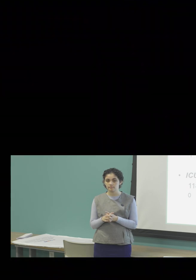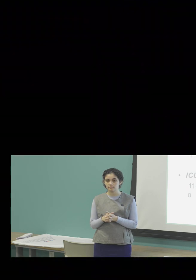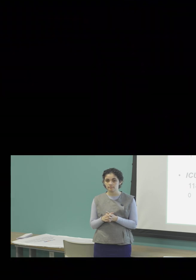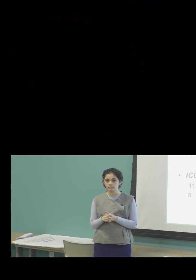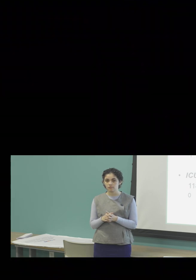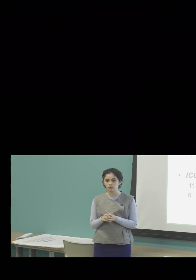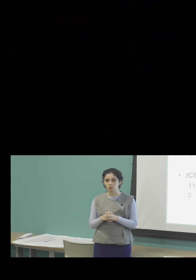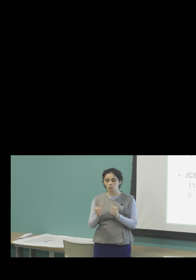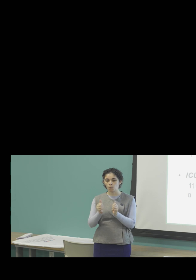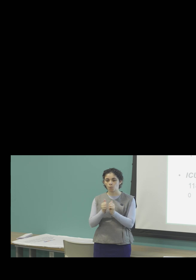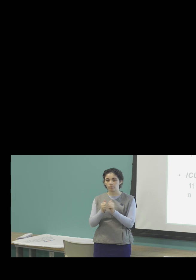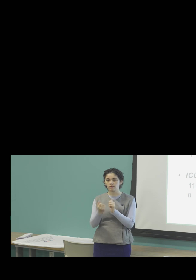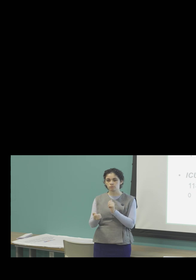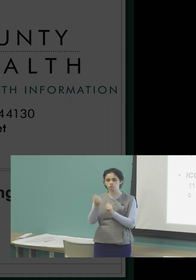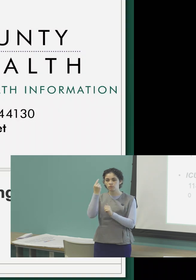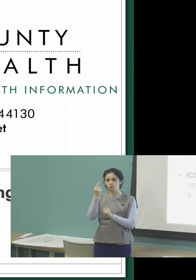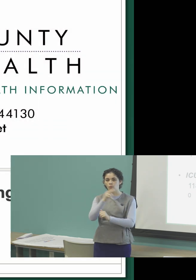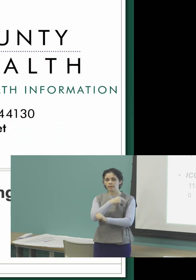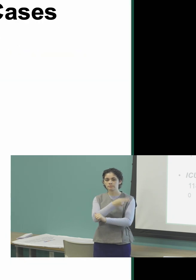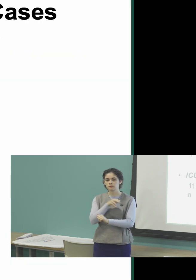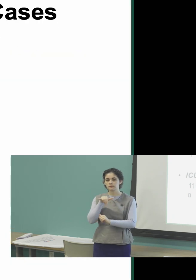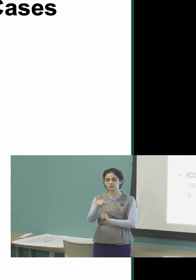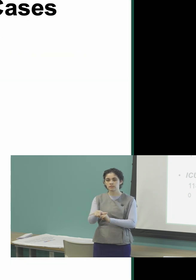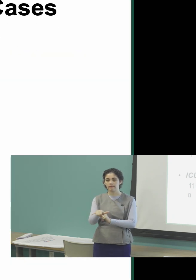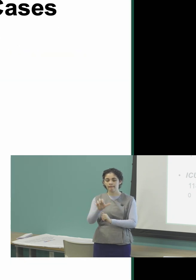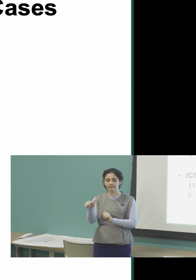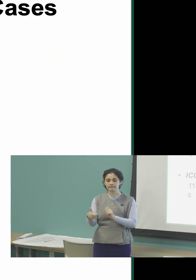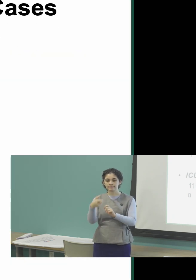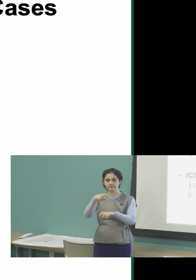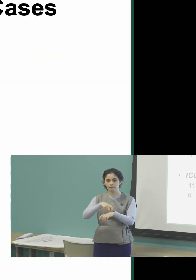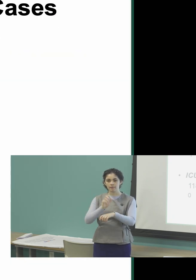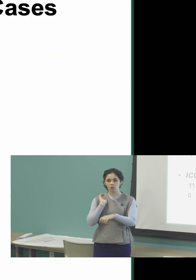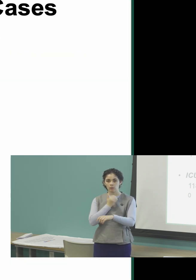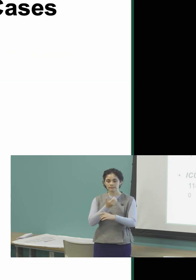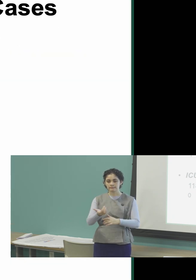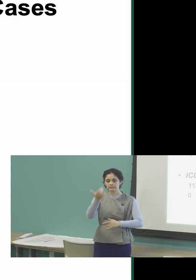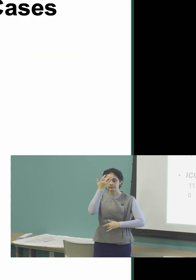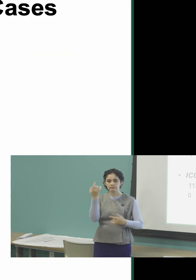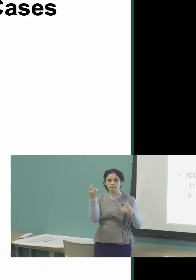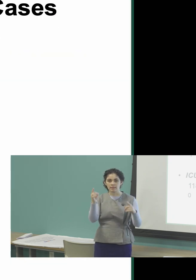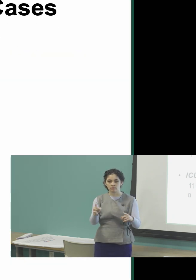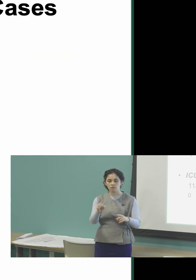With regard to hospitalizations, at any point during the illness,